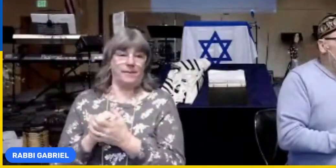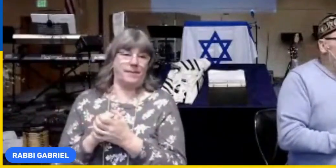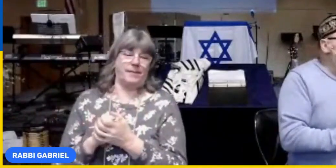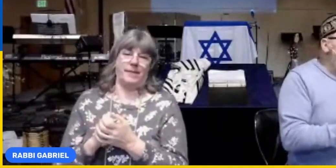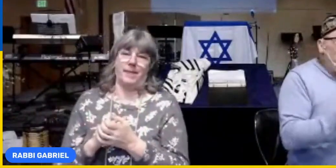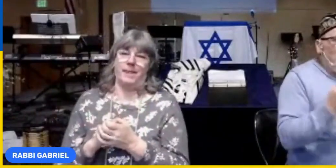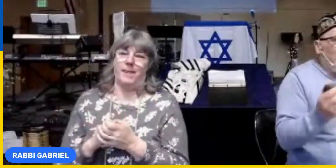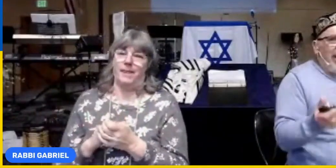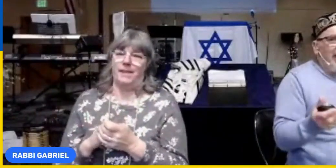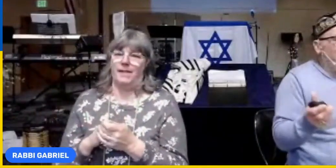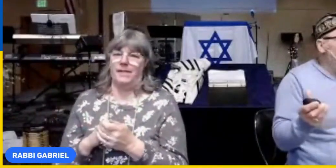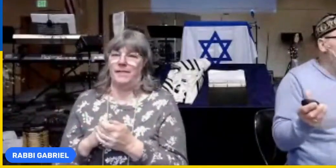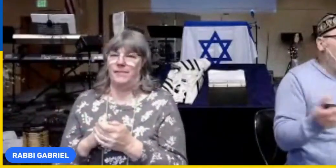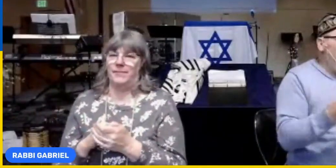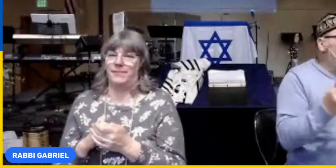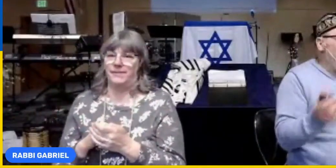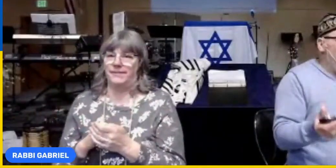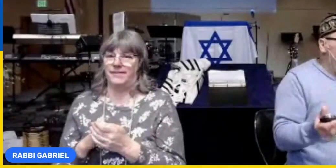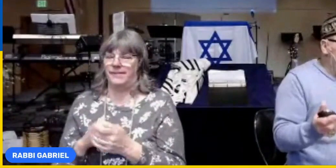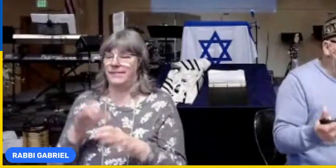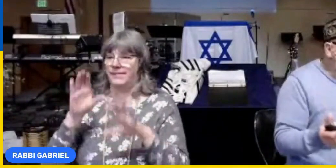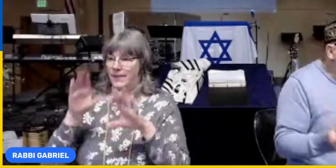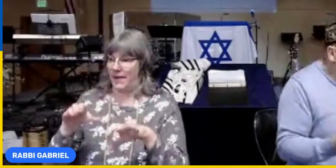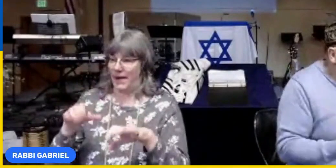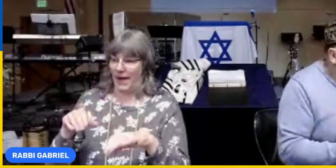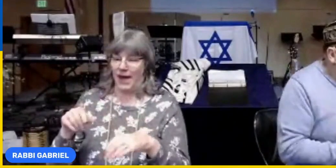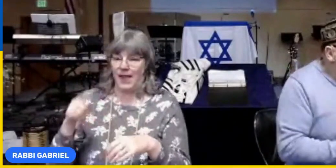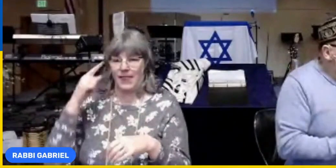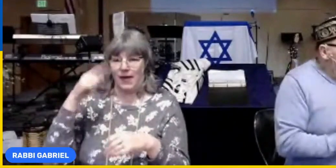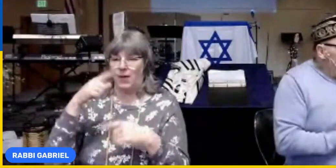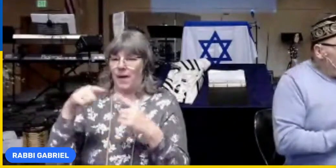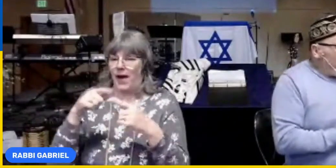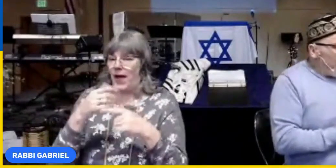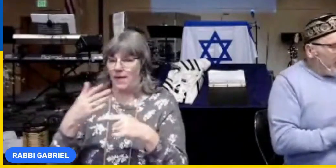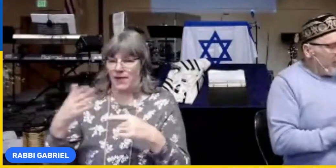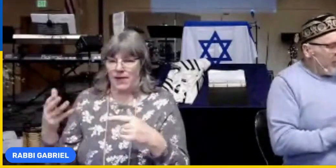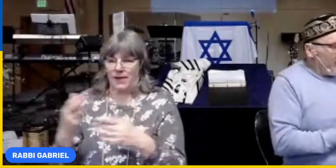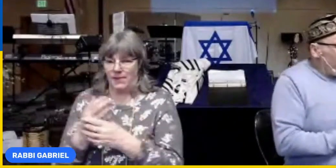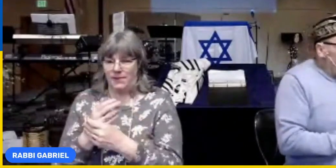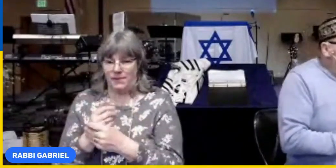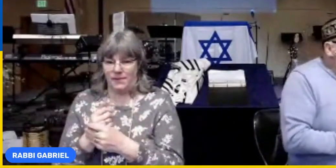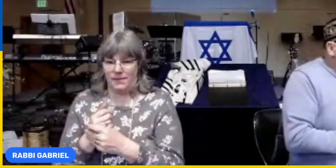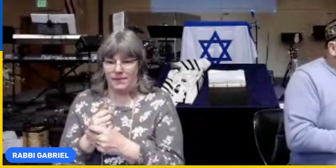know, we can rationalize everything. So, but,